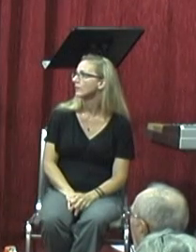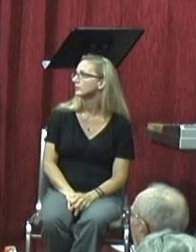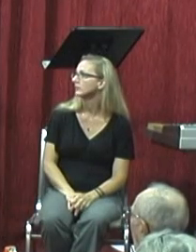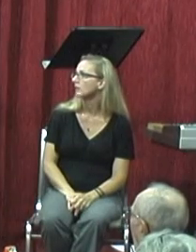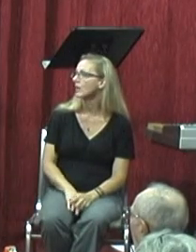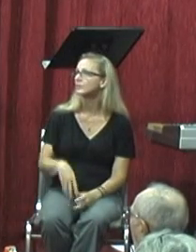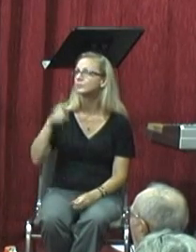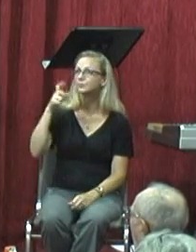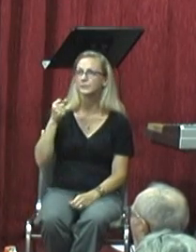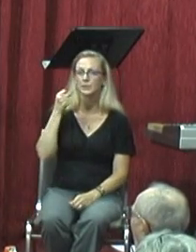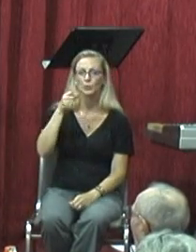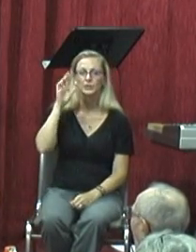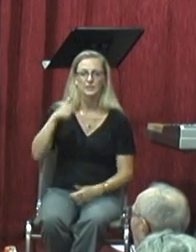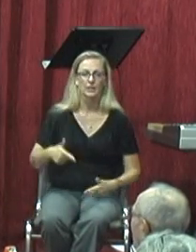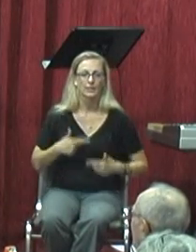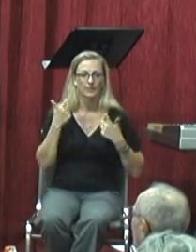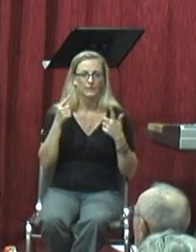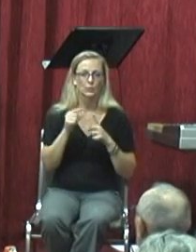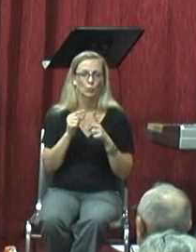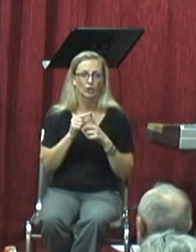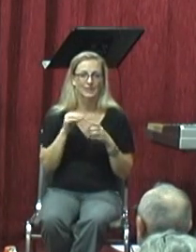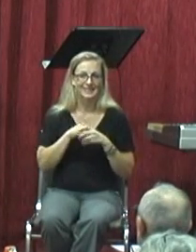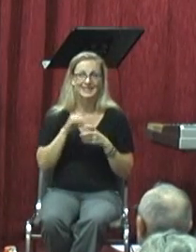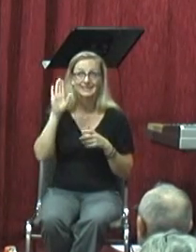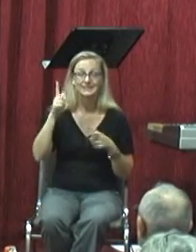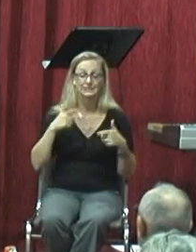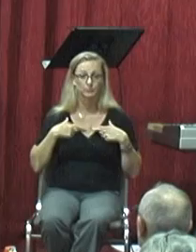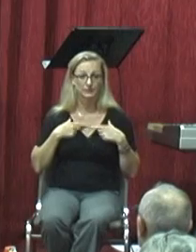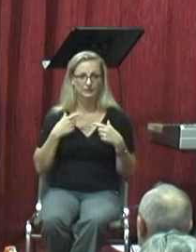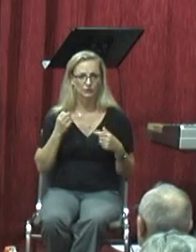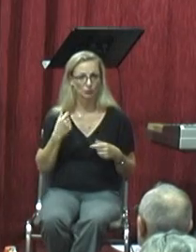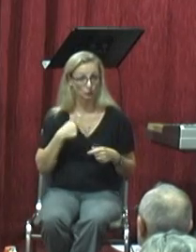word in His Kohanim, so we'll know it,